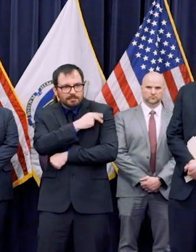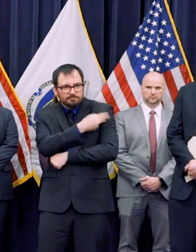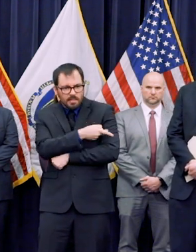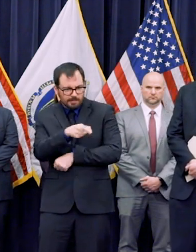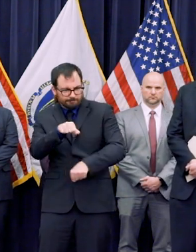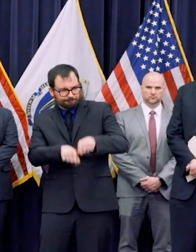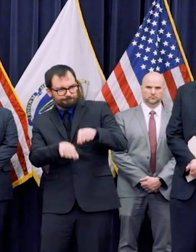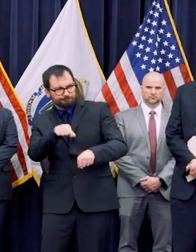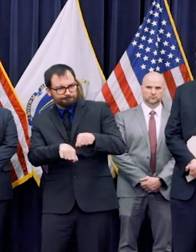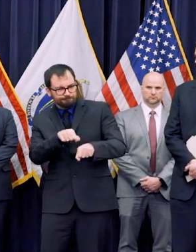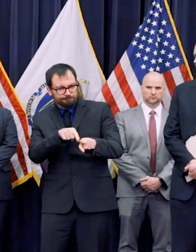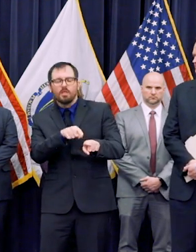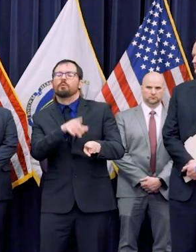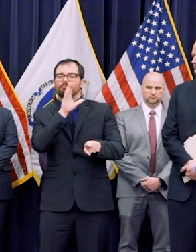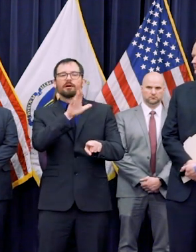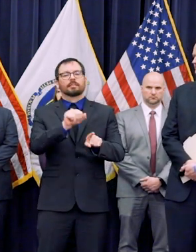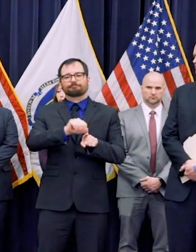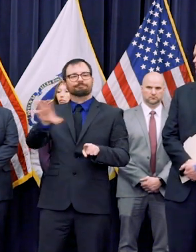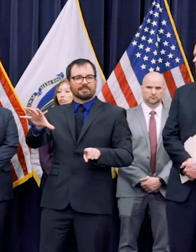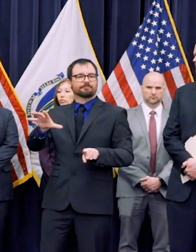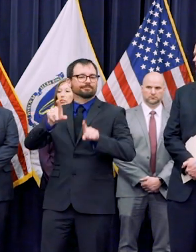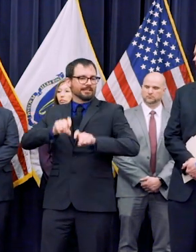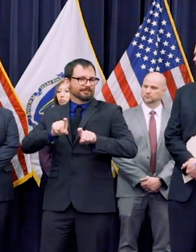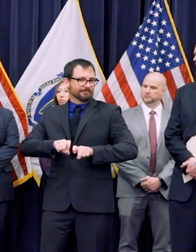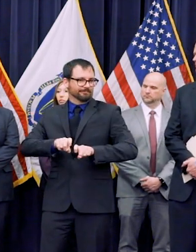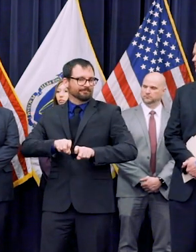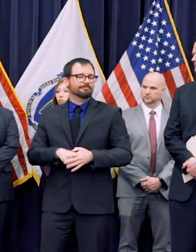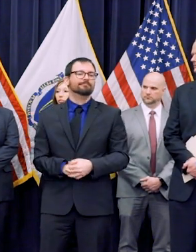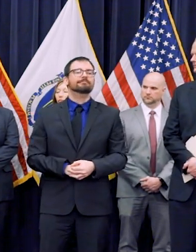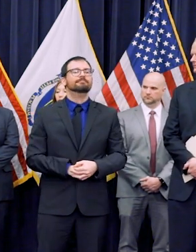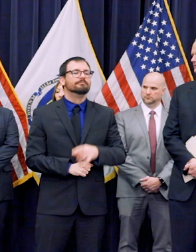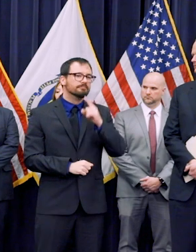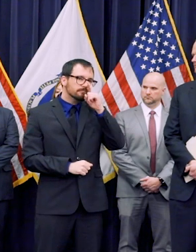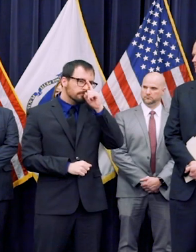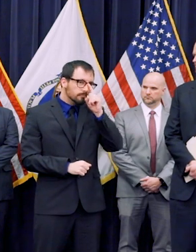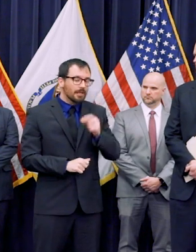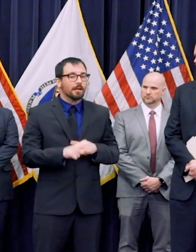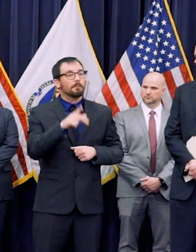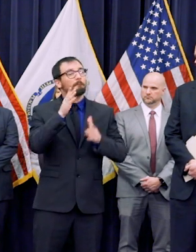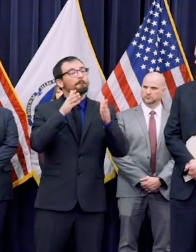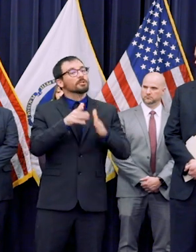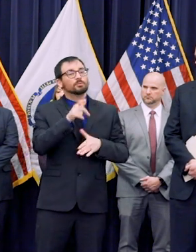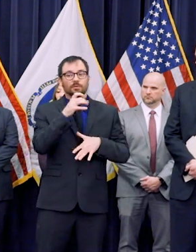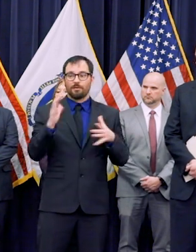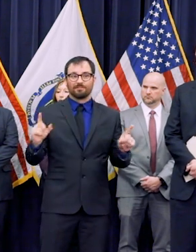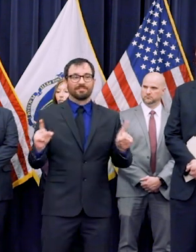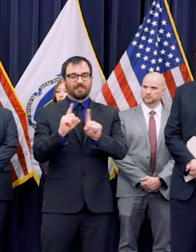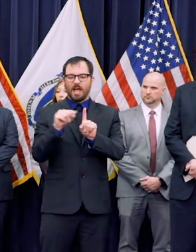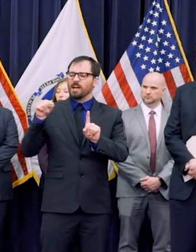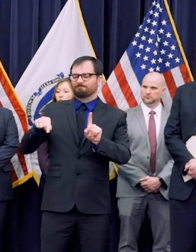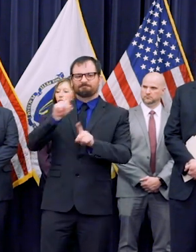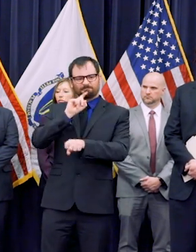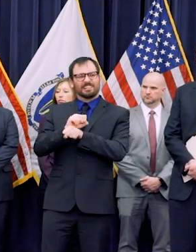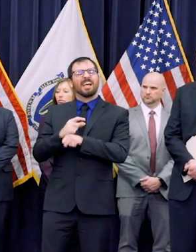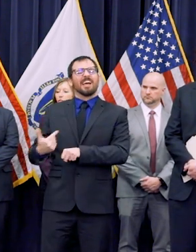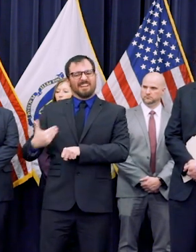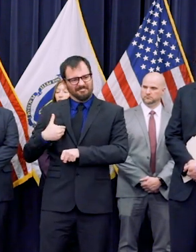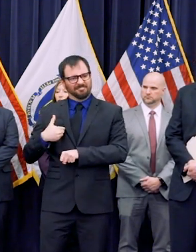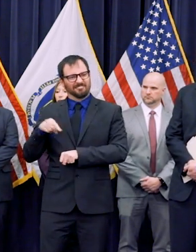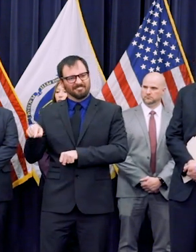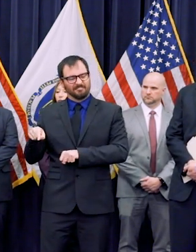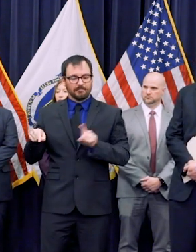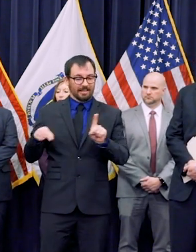Individuals who have had close contact with someone with confirmed COVID-19 while symptomatic, who were present in